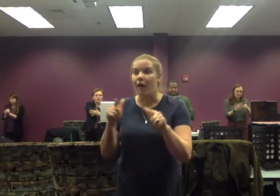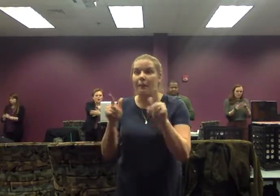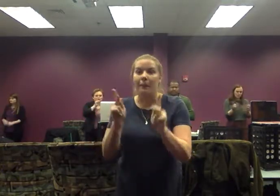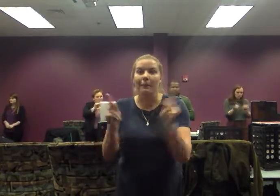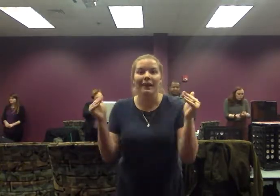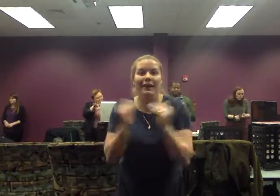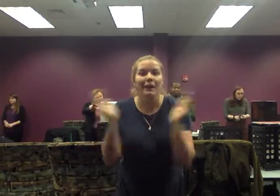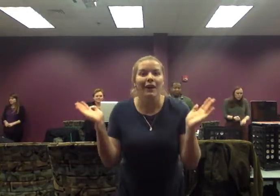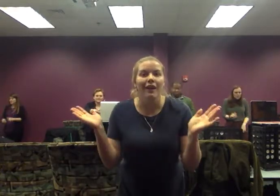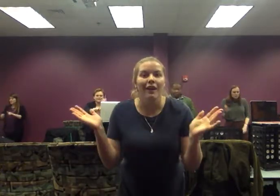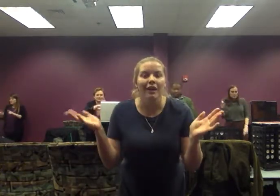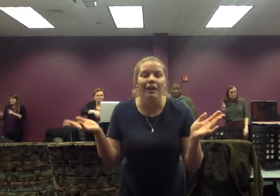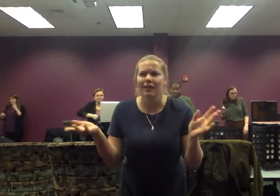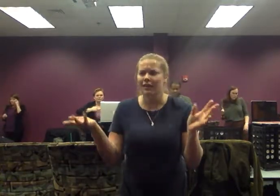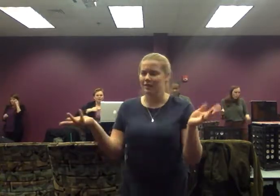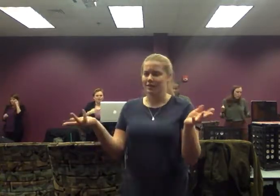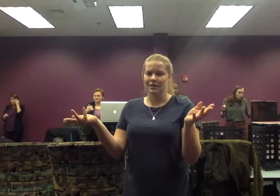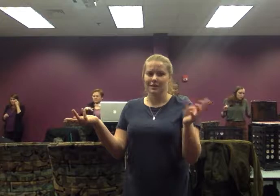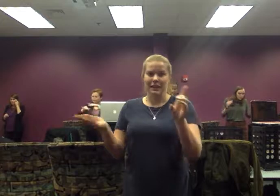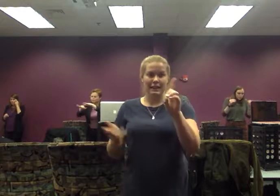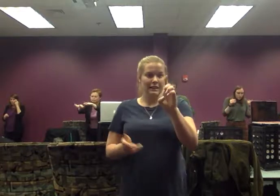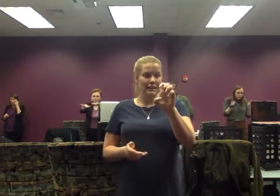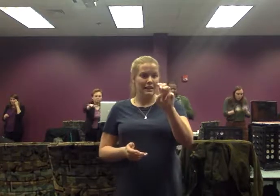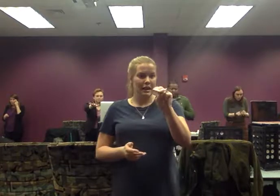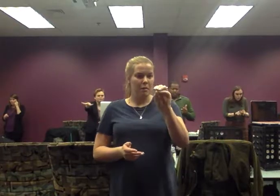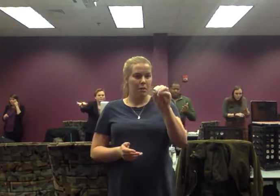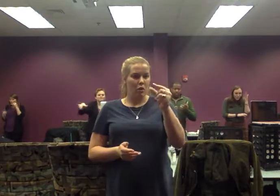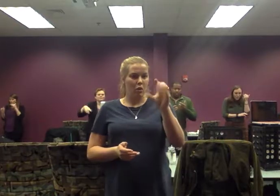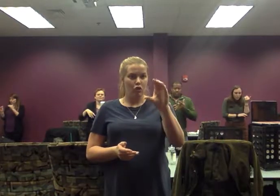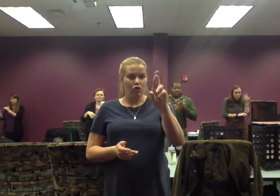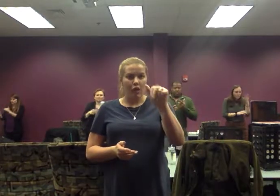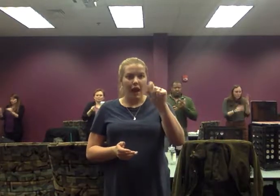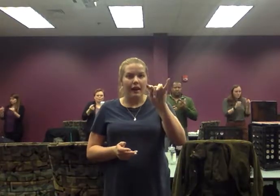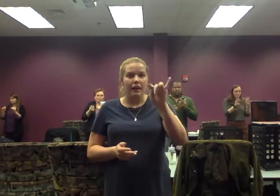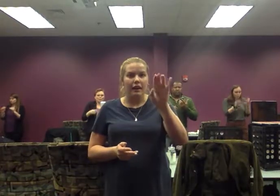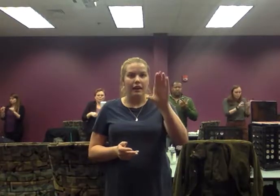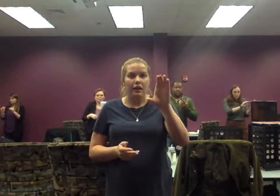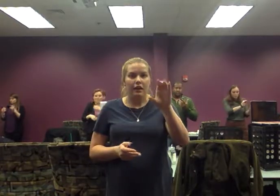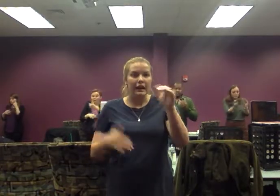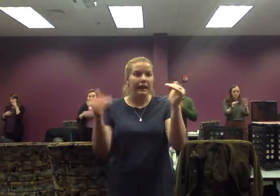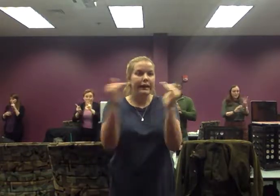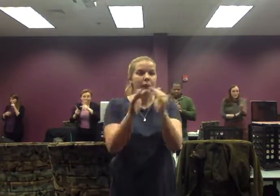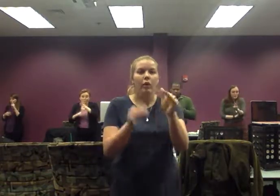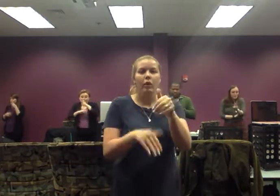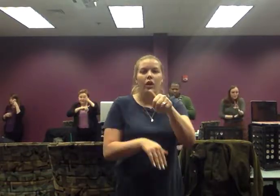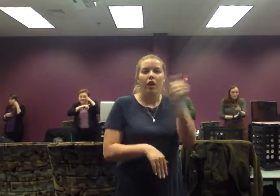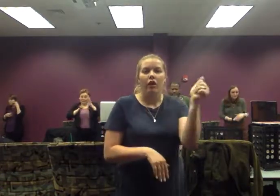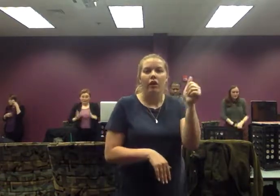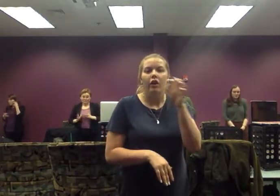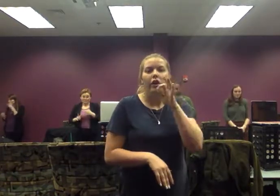democratic principles to the native people? No. We're still settling those accounts today.